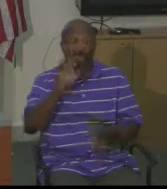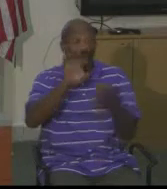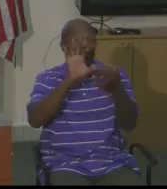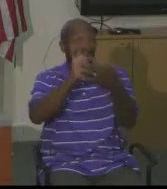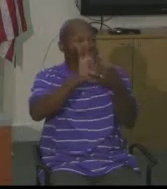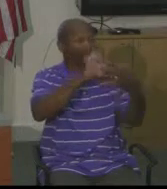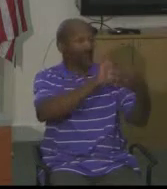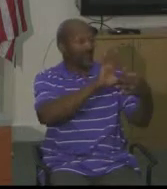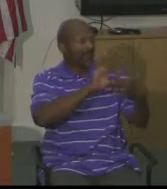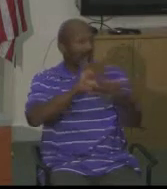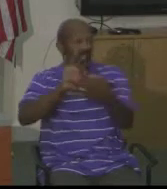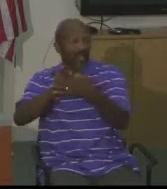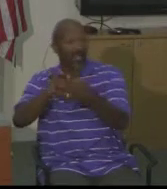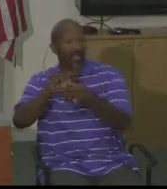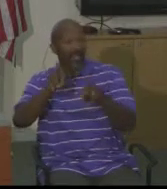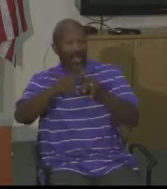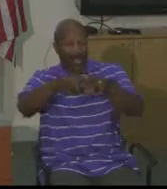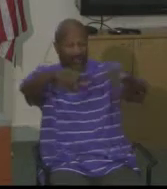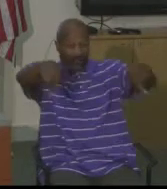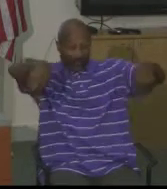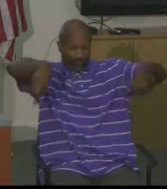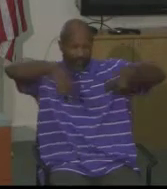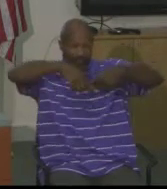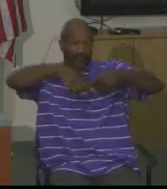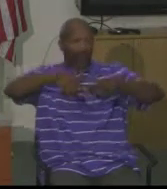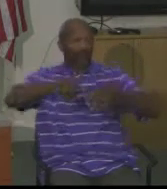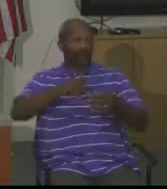into a very defined metric